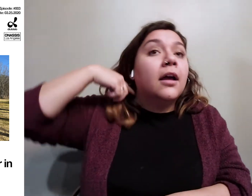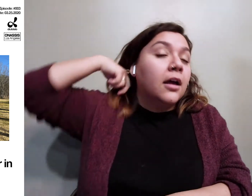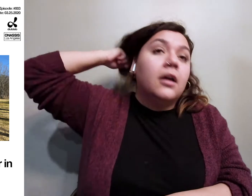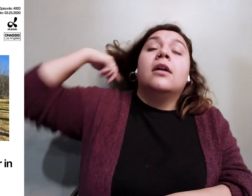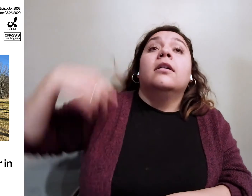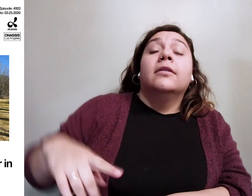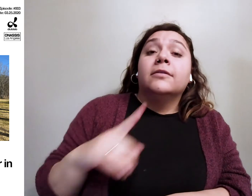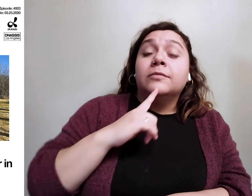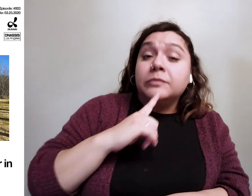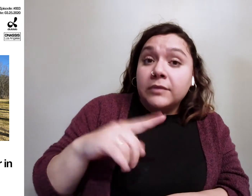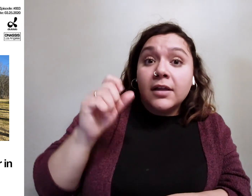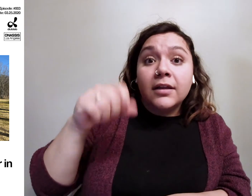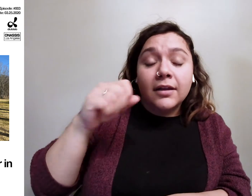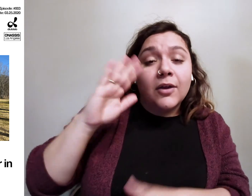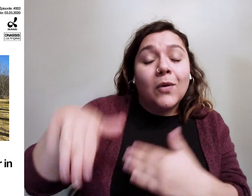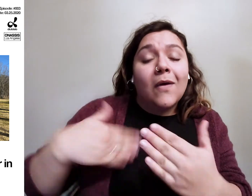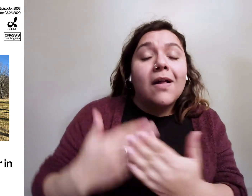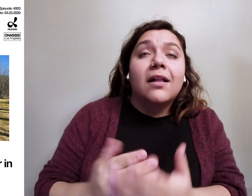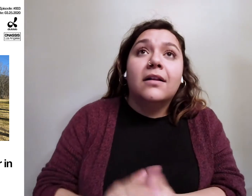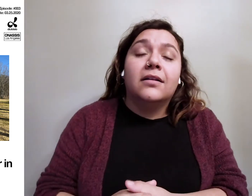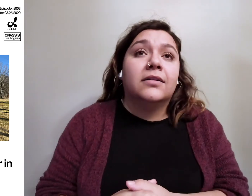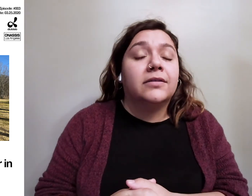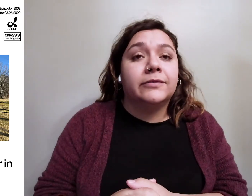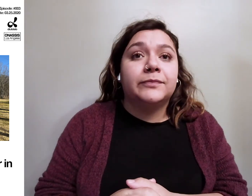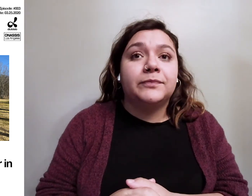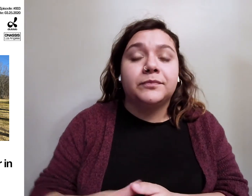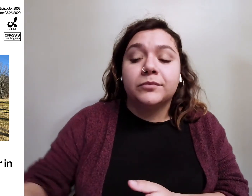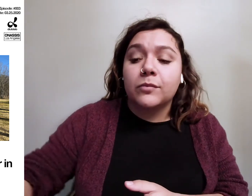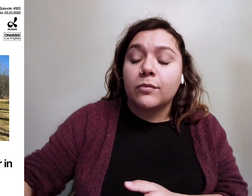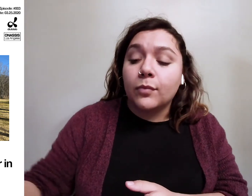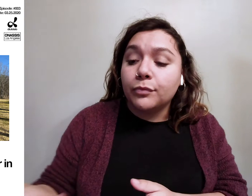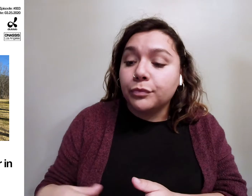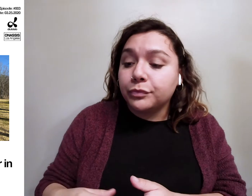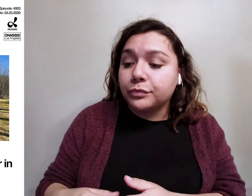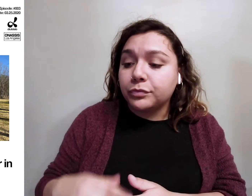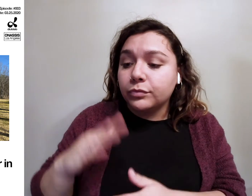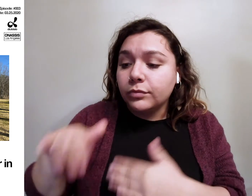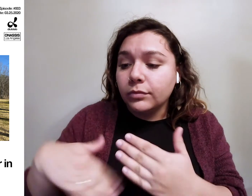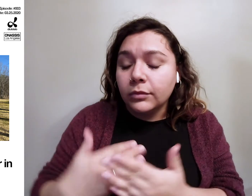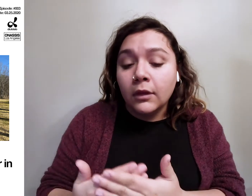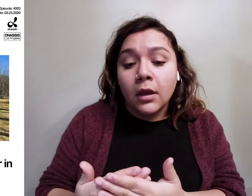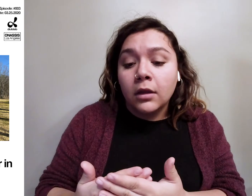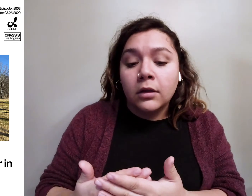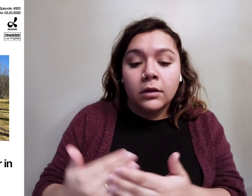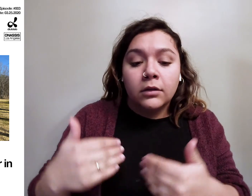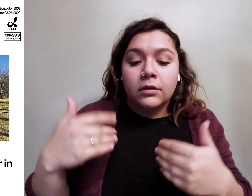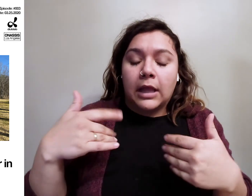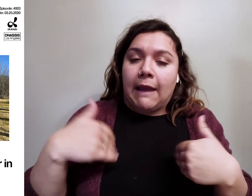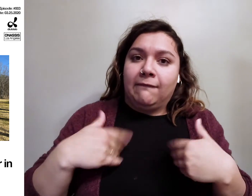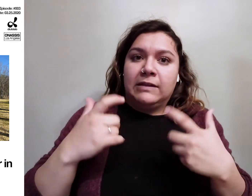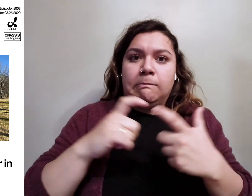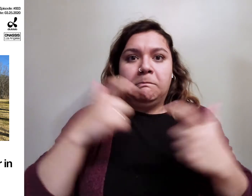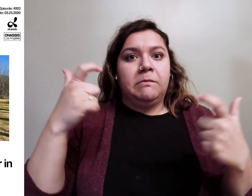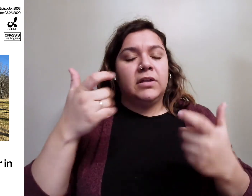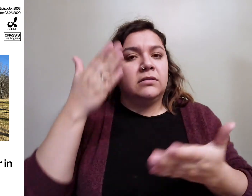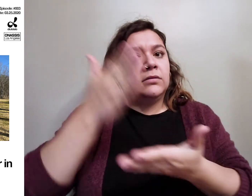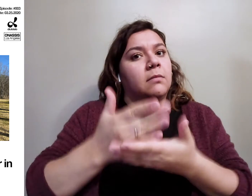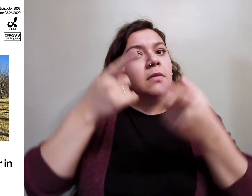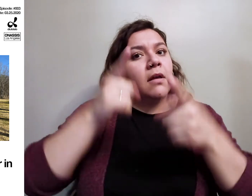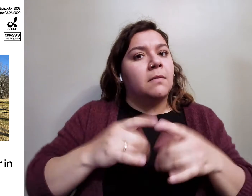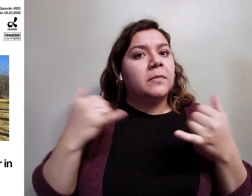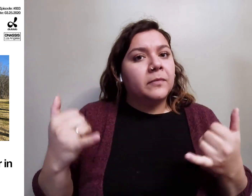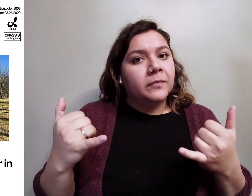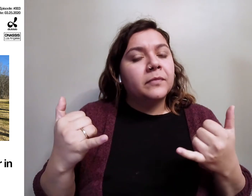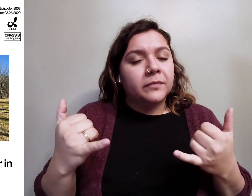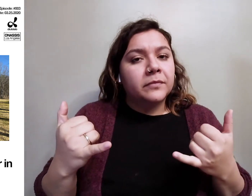This phenomenal thing. And what I'm saying is, I don't know if I can go back to the